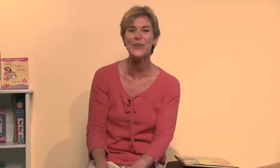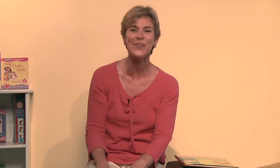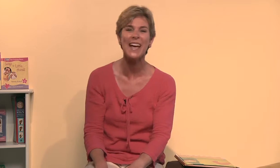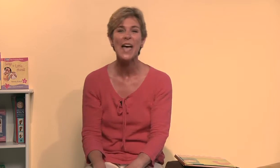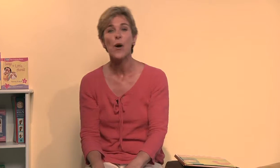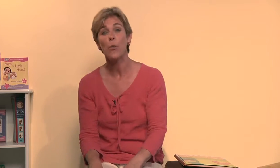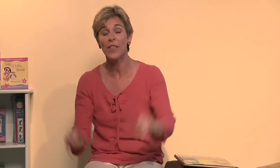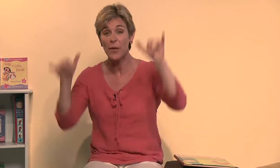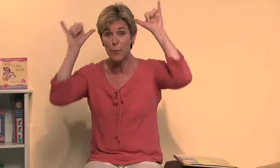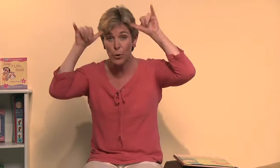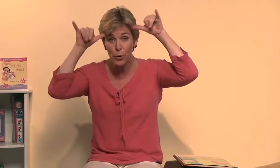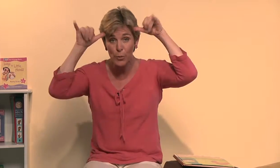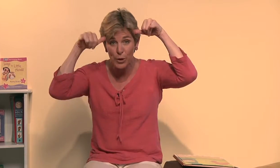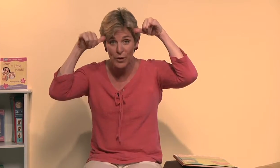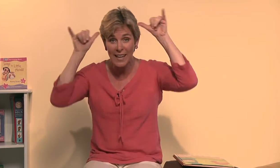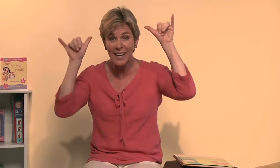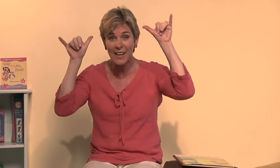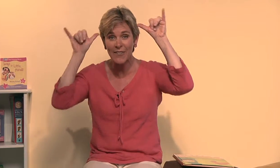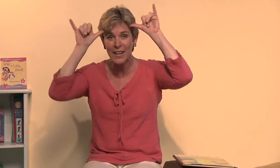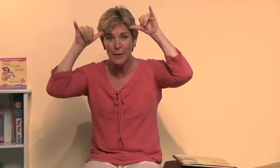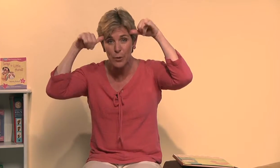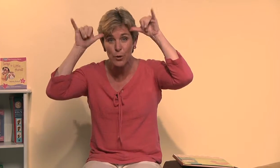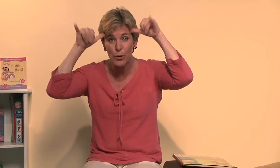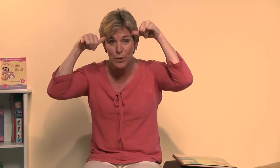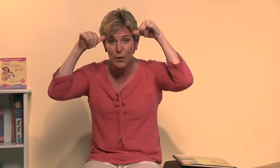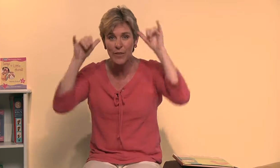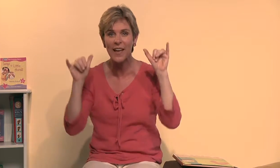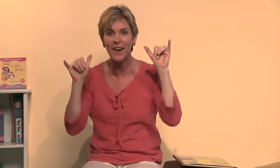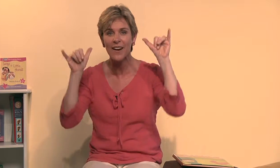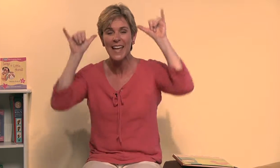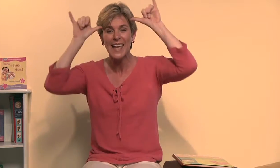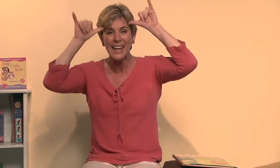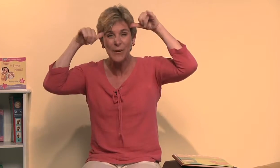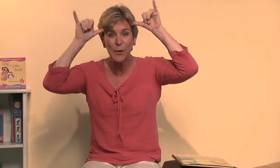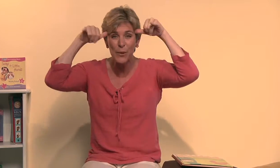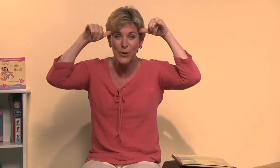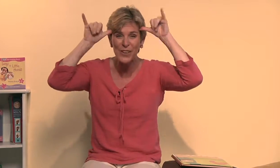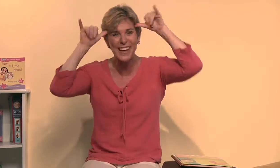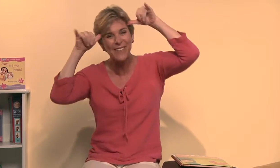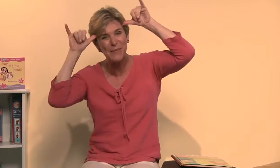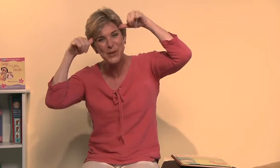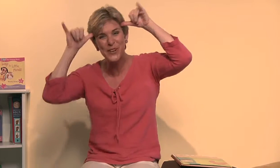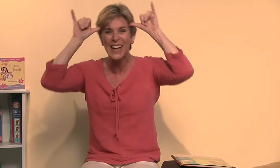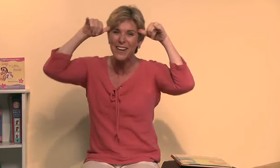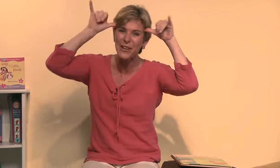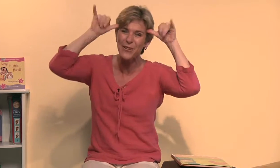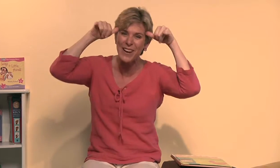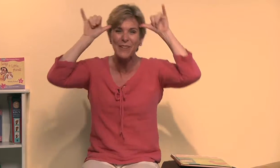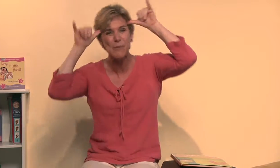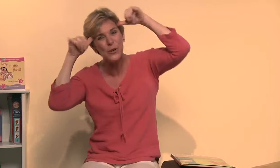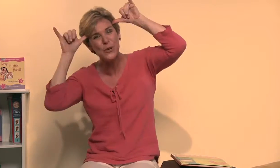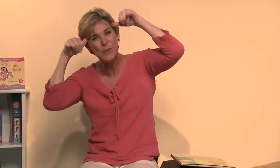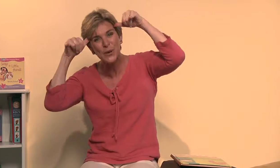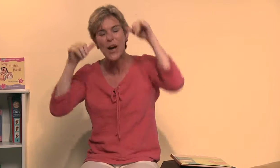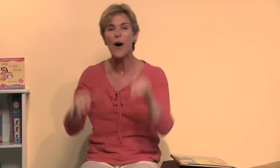E-I-E-I-O. With a moo-moo here and a moo-moo there, here a moo, there a moo, everywhere a moo-moo.